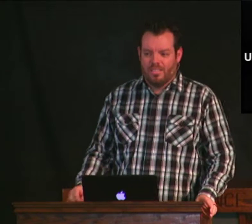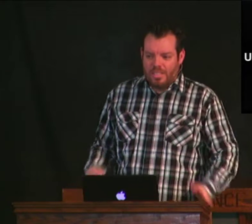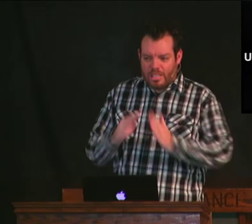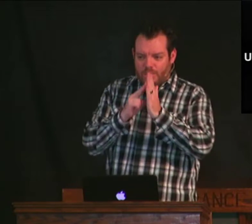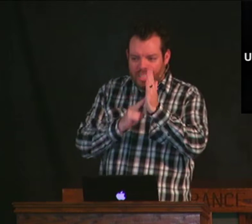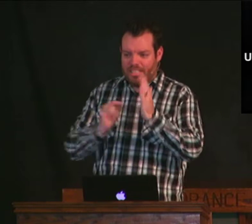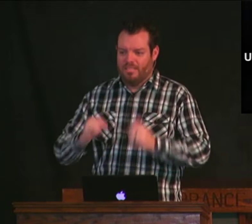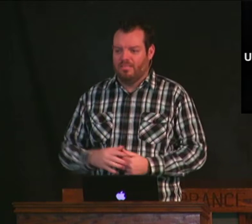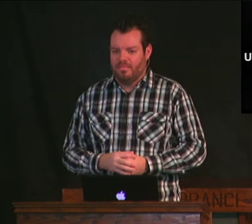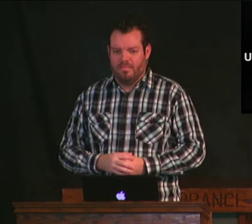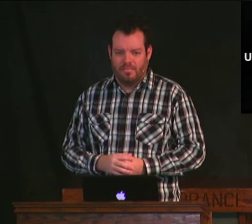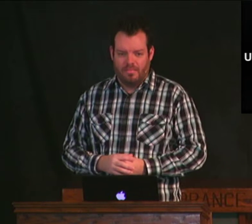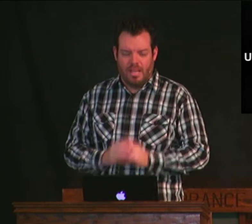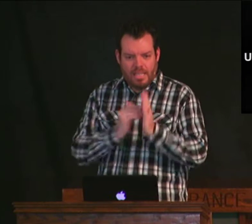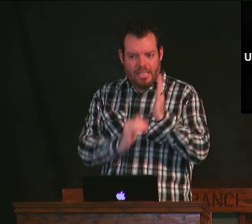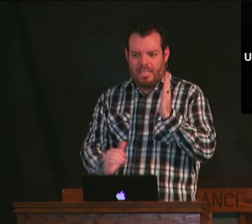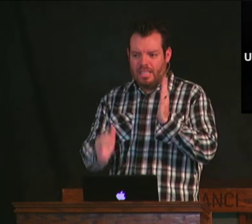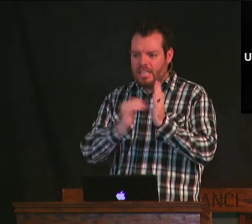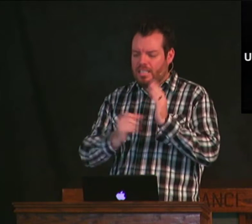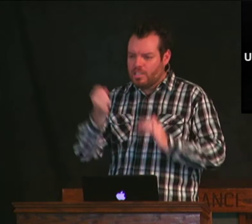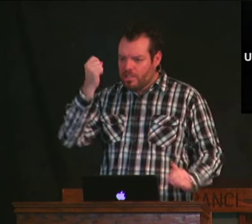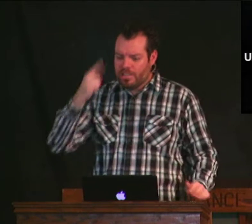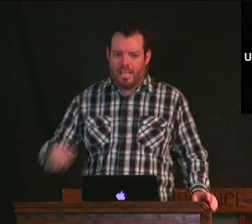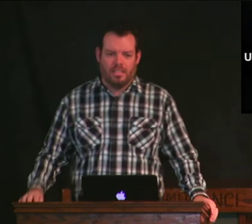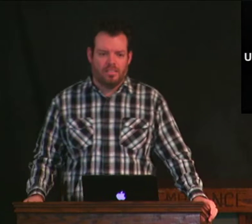need to read it. Again, until you understand it.